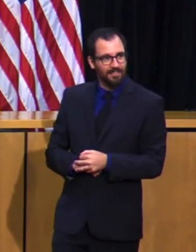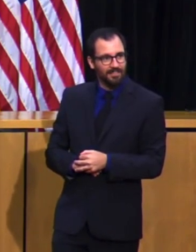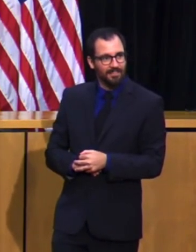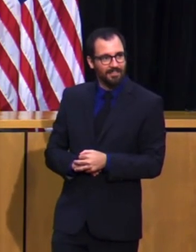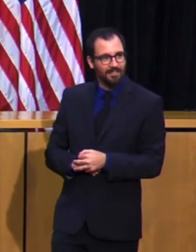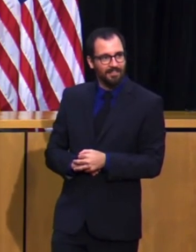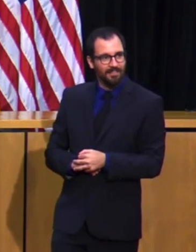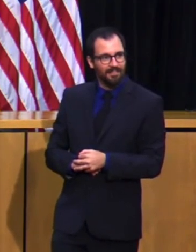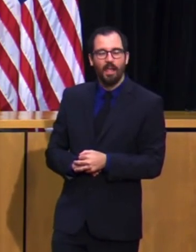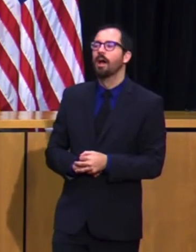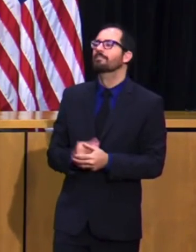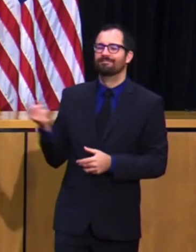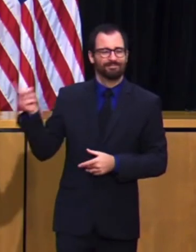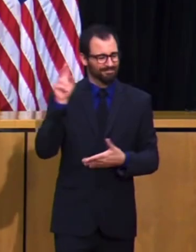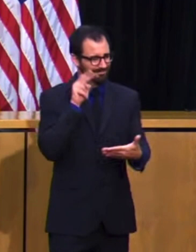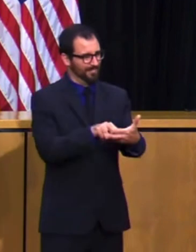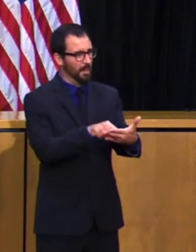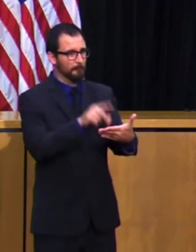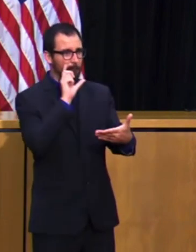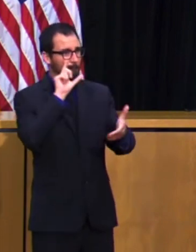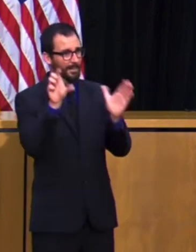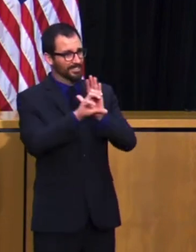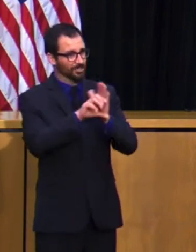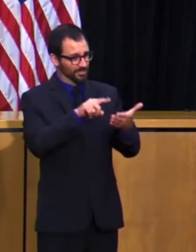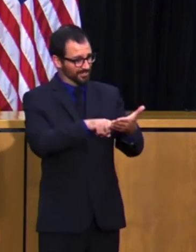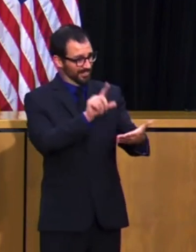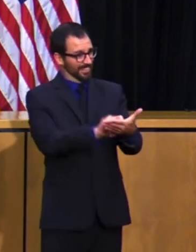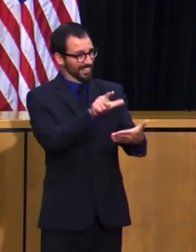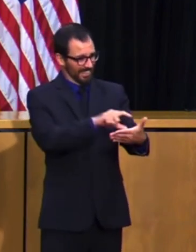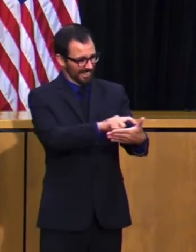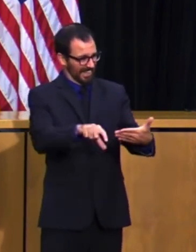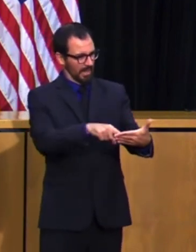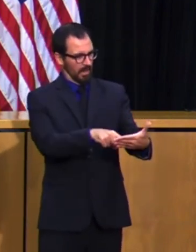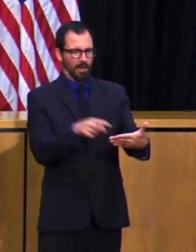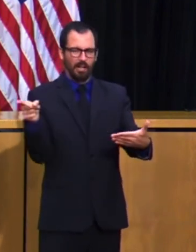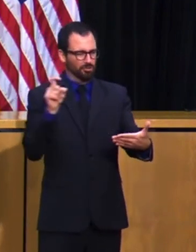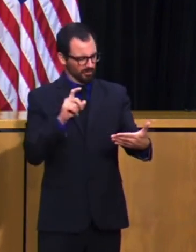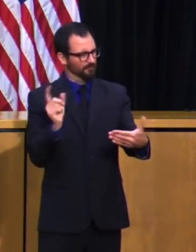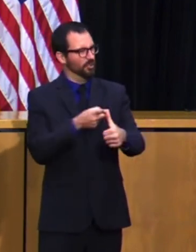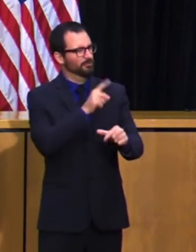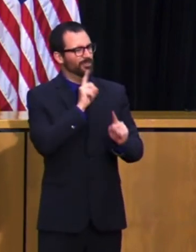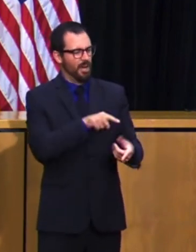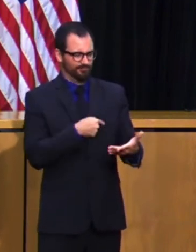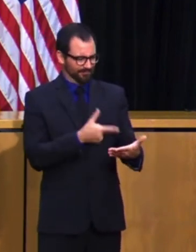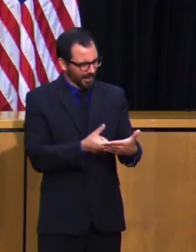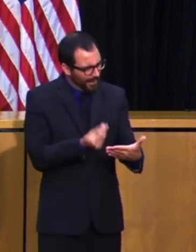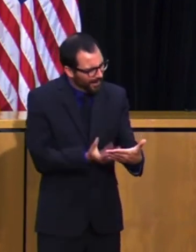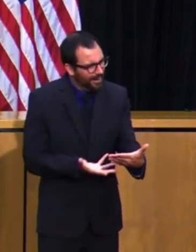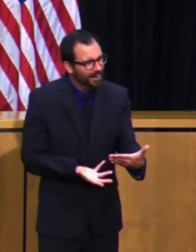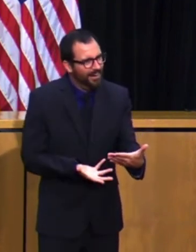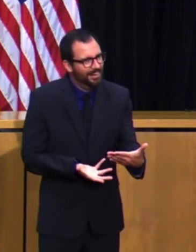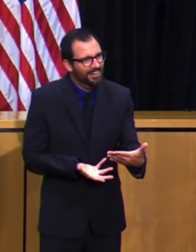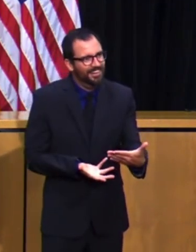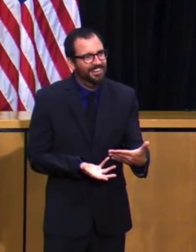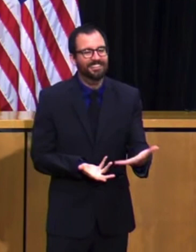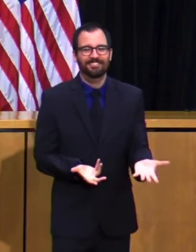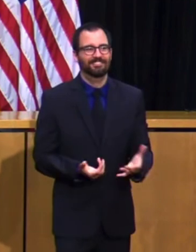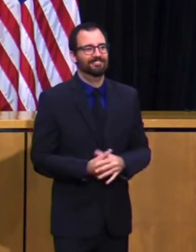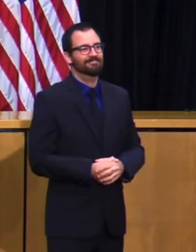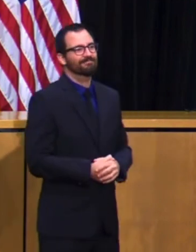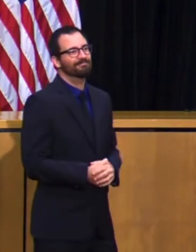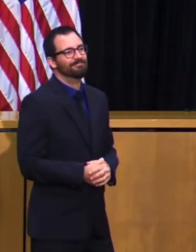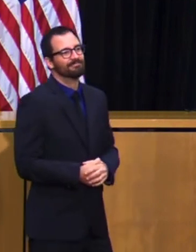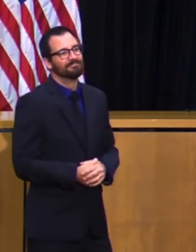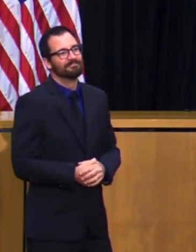of turning the tide, bending the trend in the opposite direction with respect to cases, and reducing it down to a point